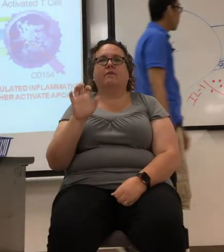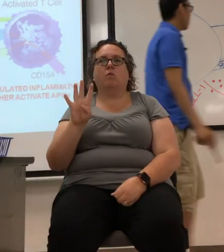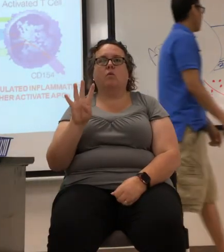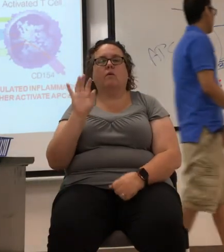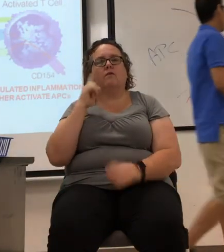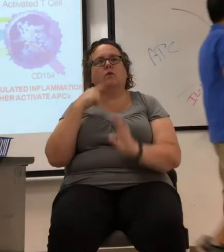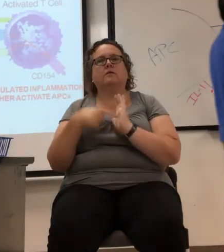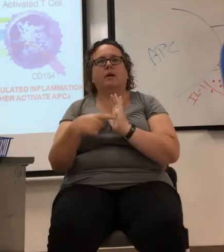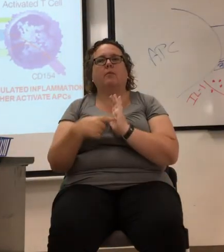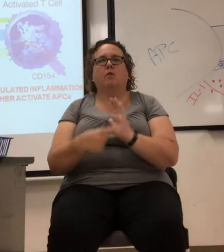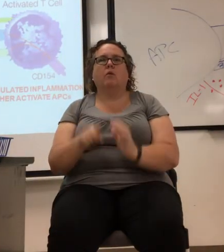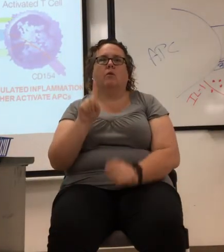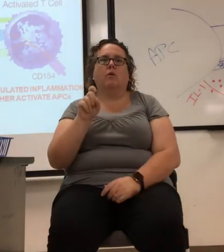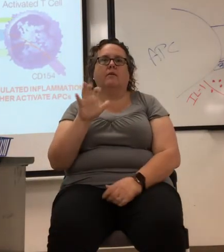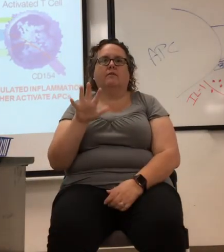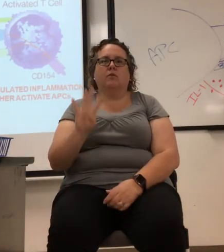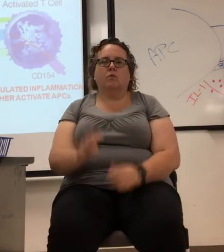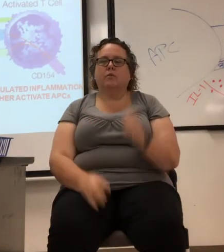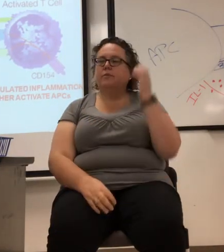example.